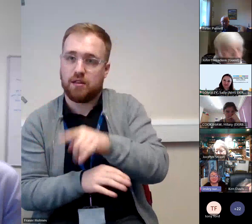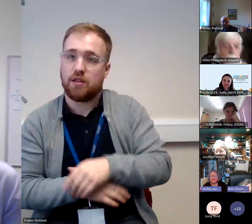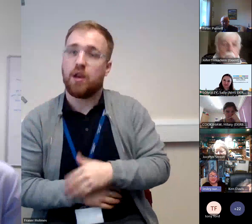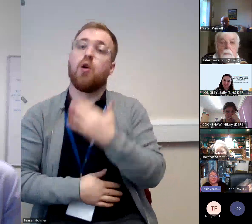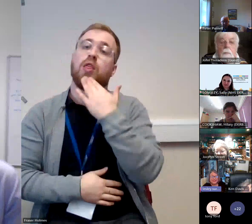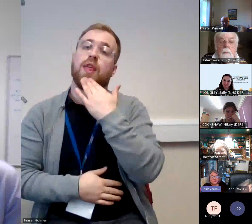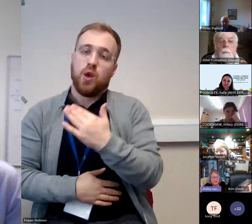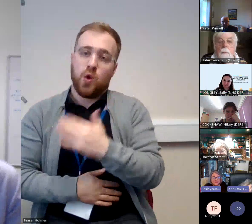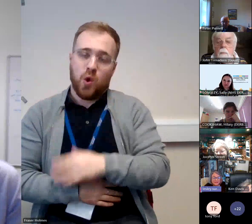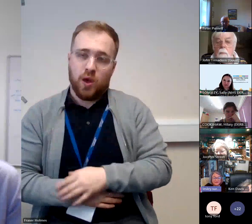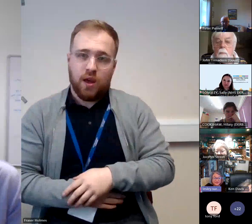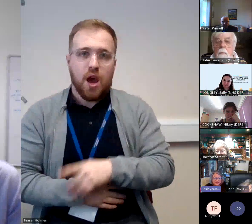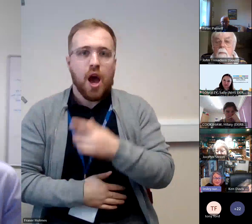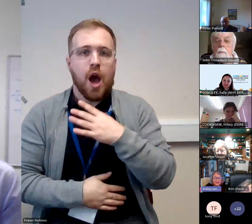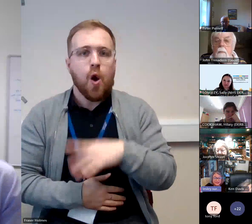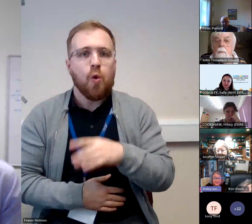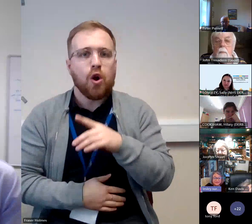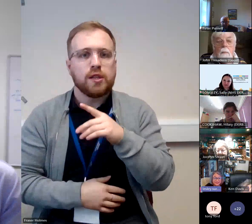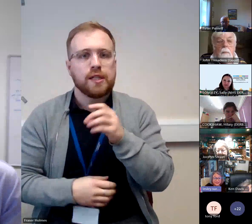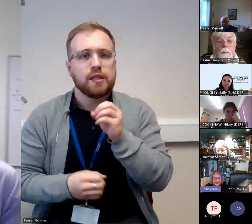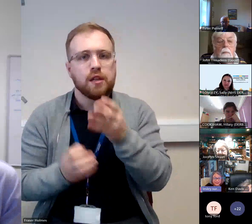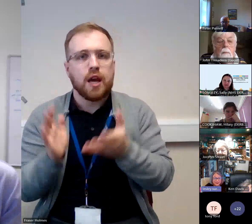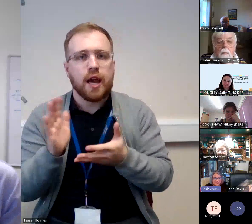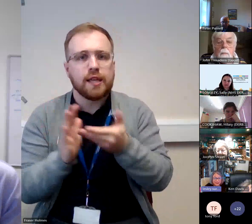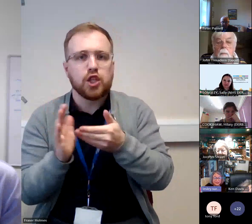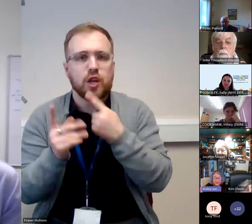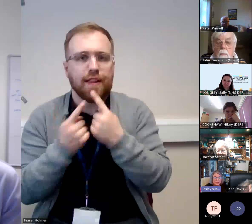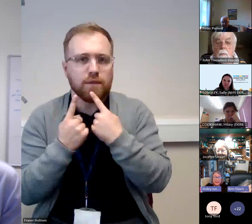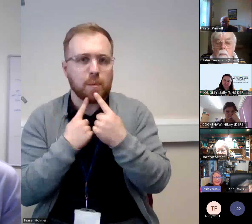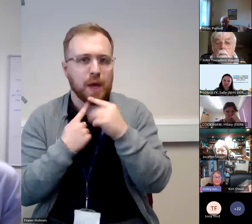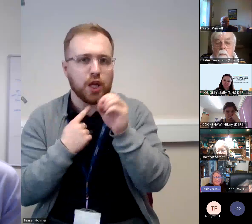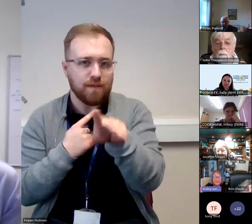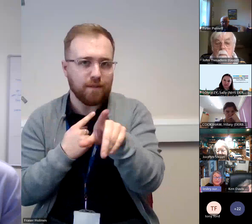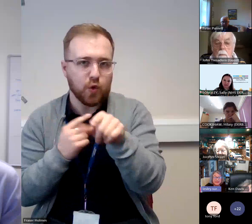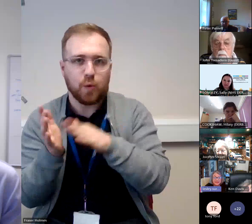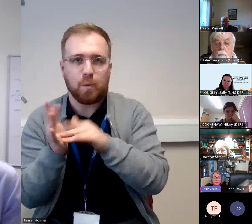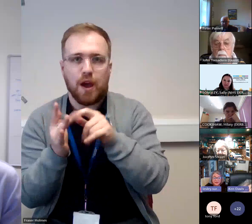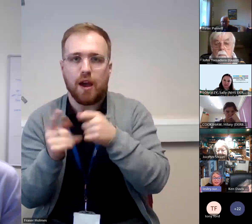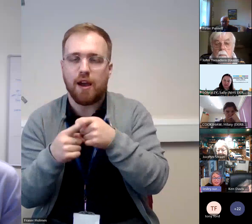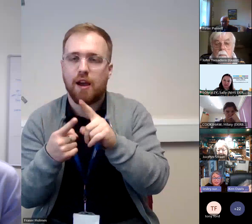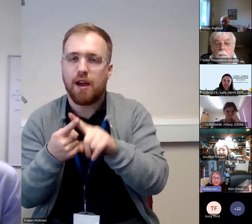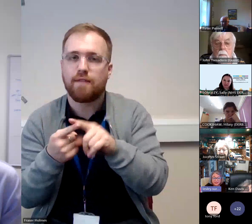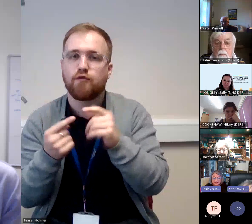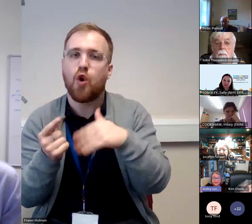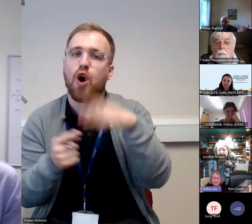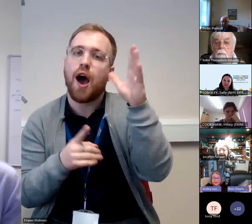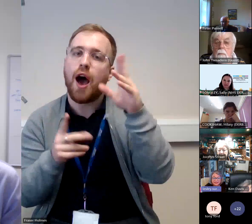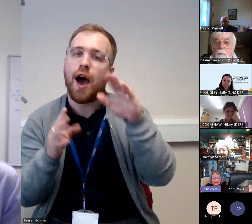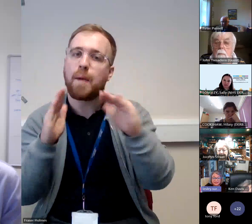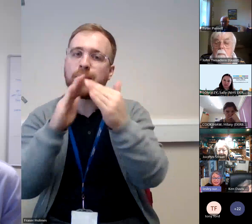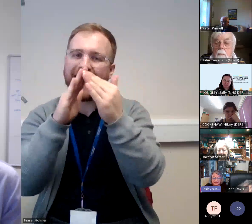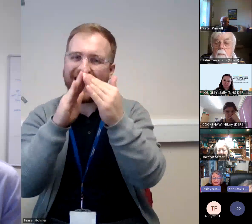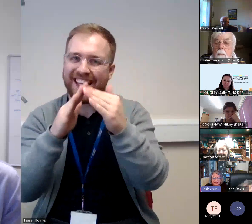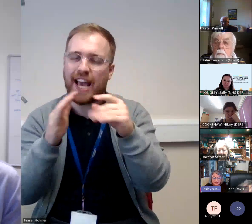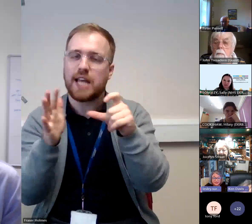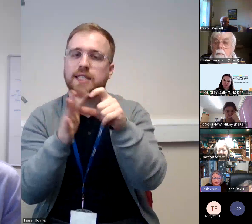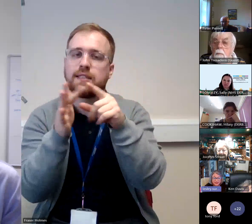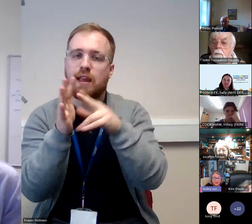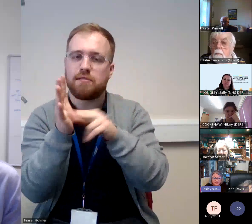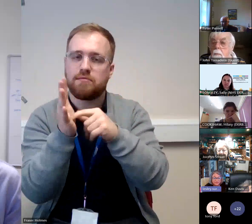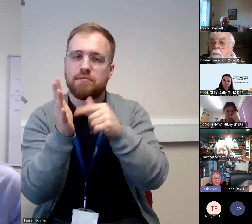very much. I just wanted to give you some additional information, actually, Mike, regarding High Peak and the Denton